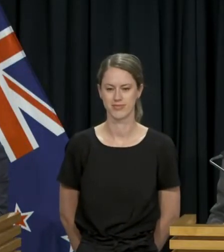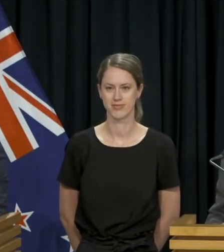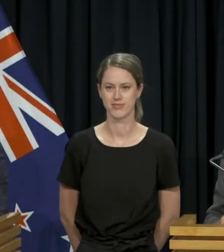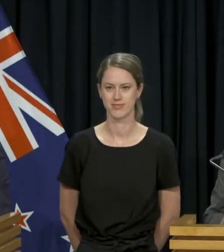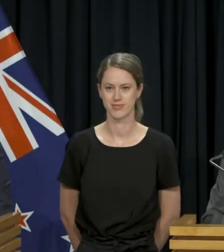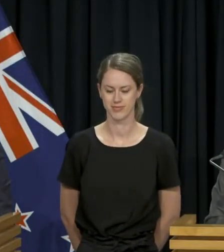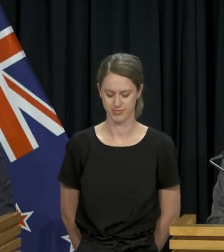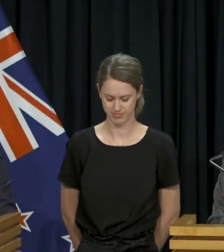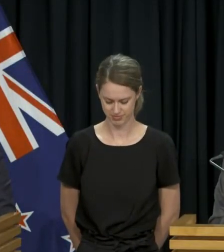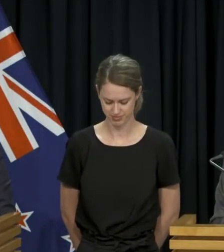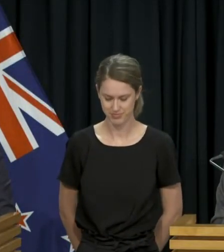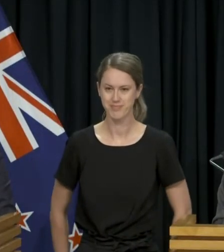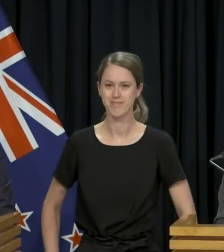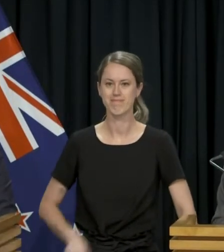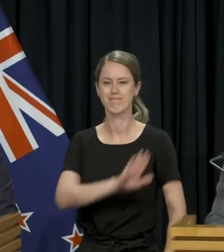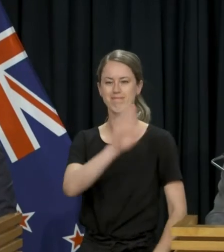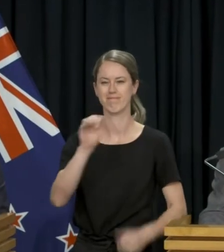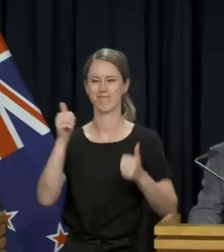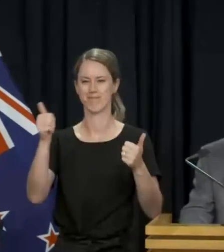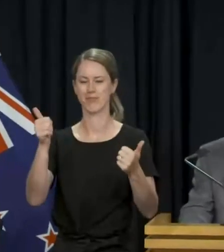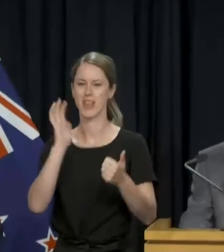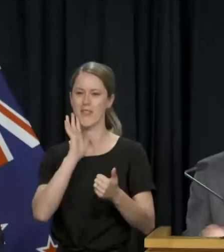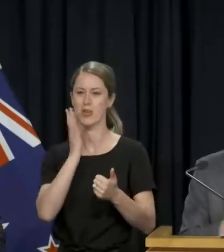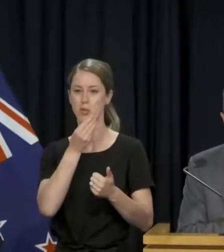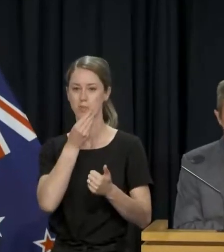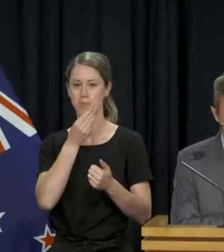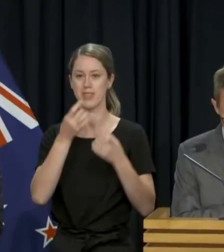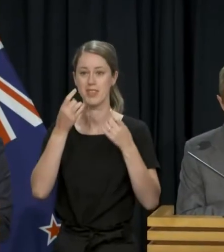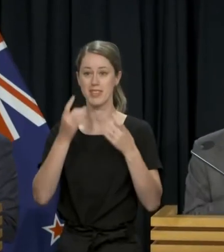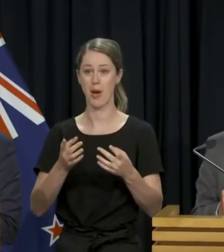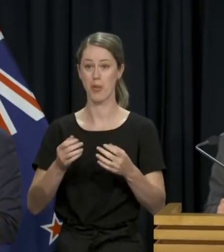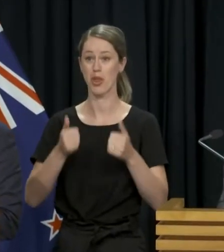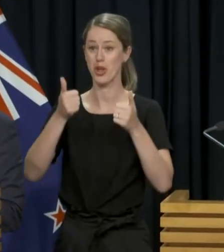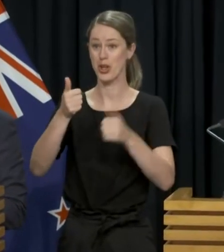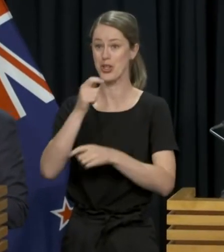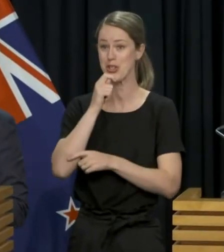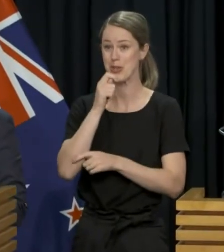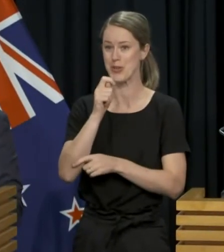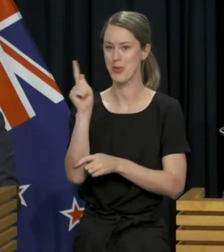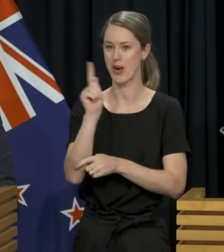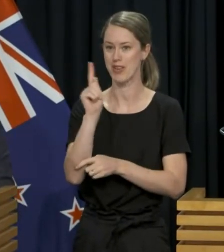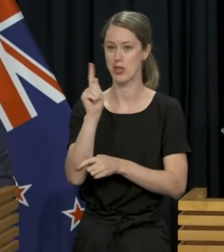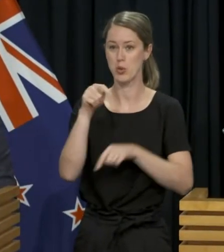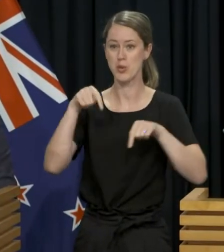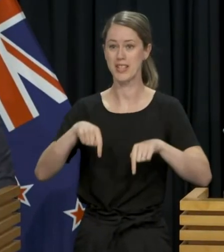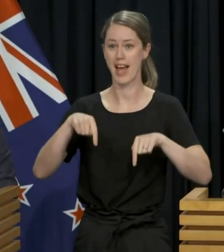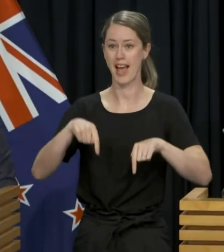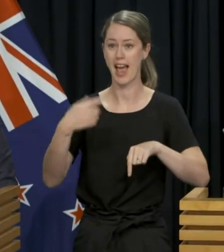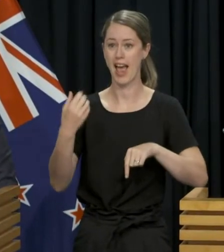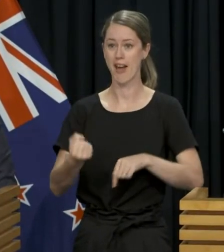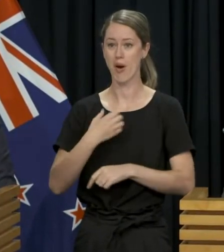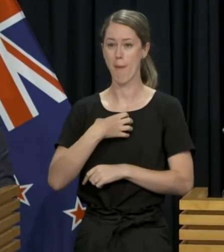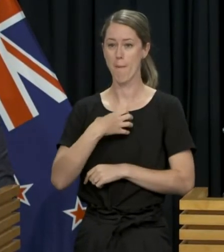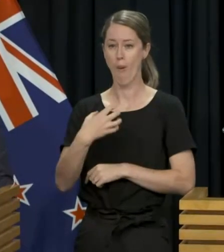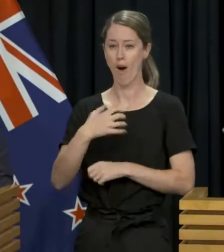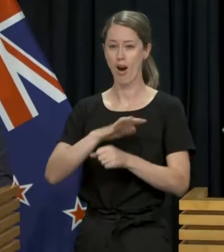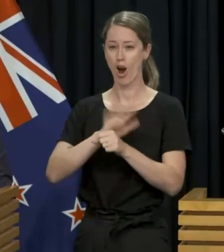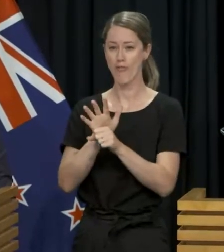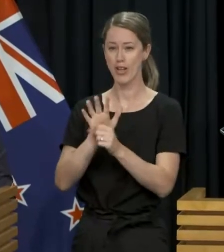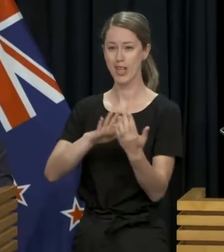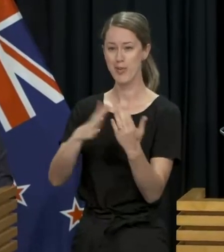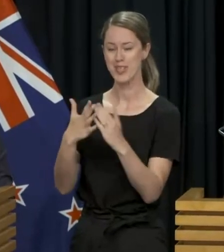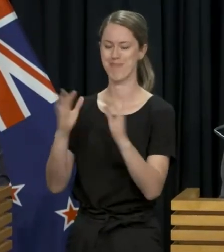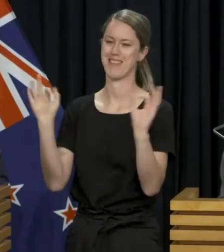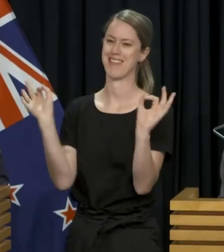All right, good afternoon, everybody. I'll begin with some more good news. We have no further positive COVID-19 cases in